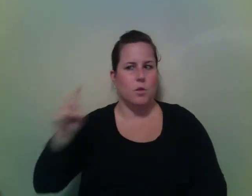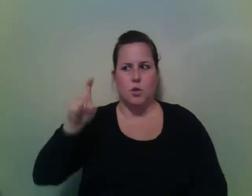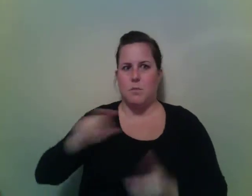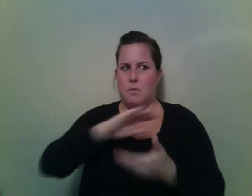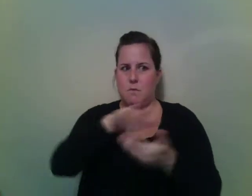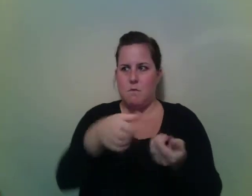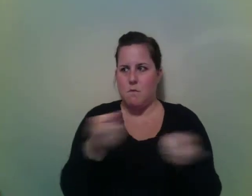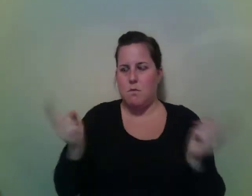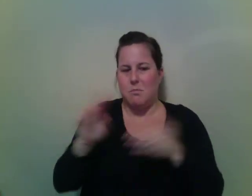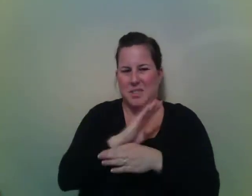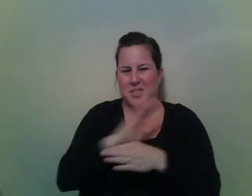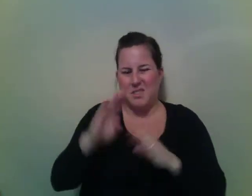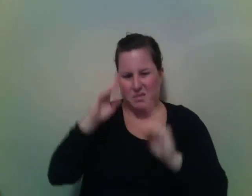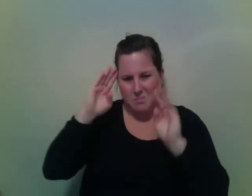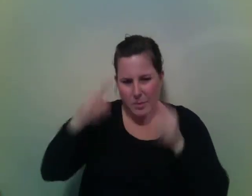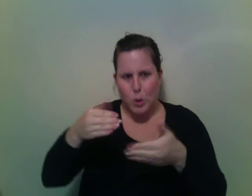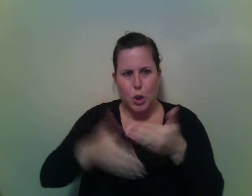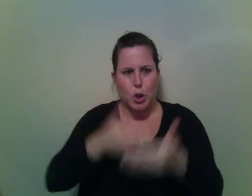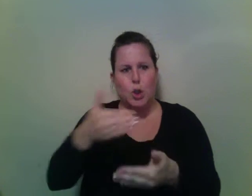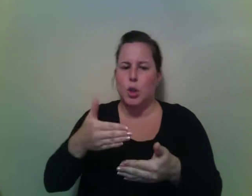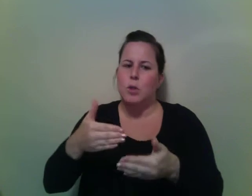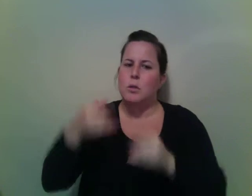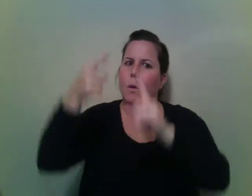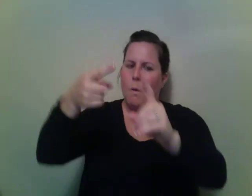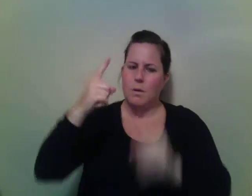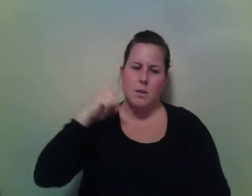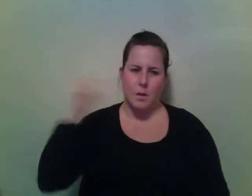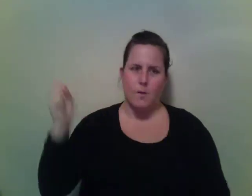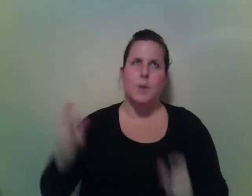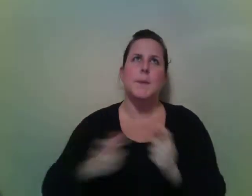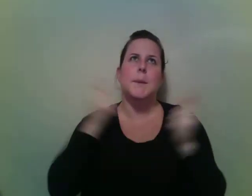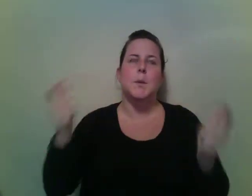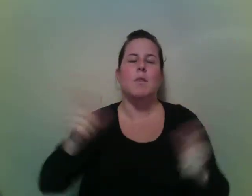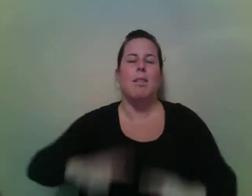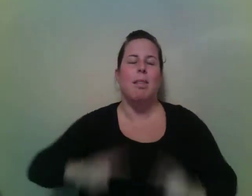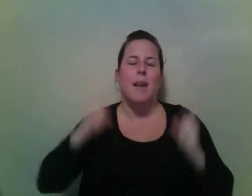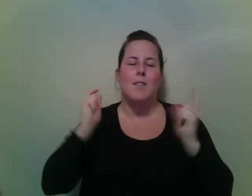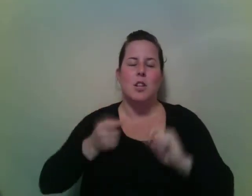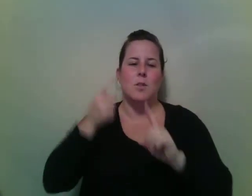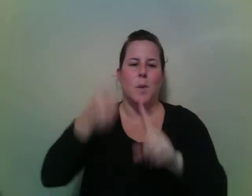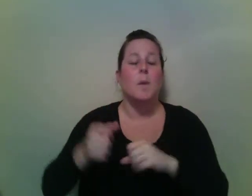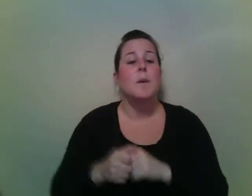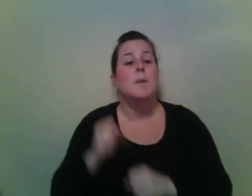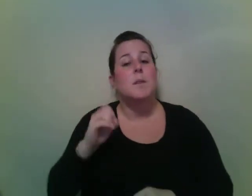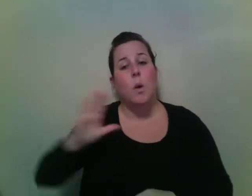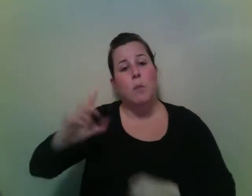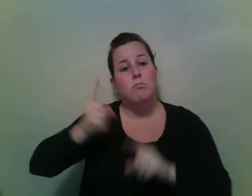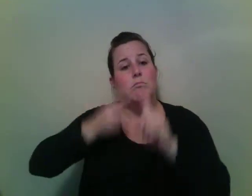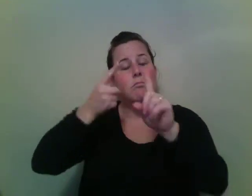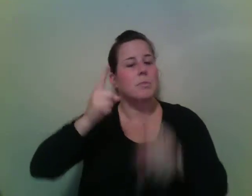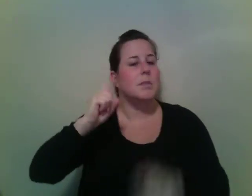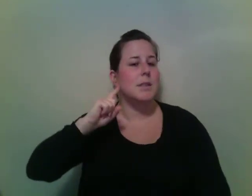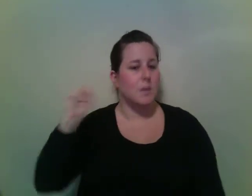Silver is life-changing. That's a huge goal to get to. So her goal is silver. And so let's take a look at